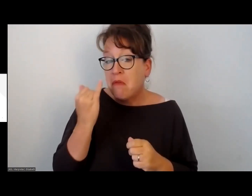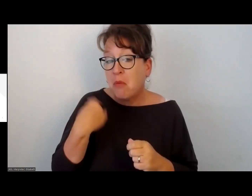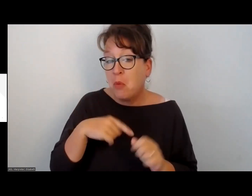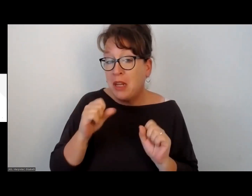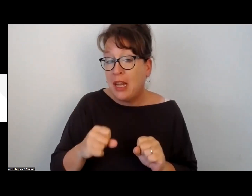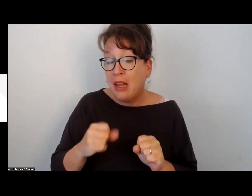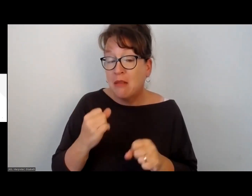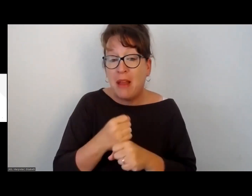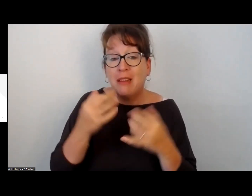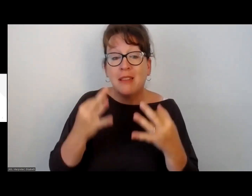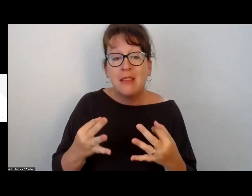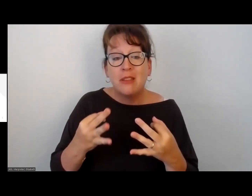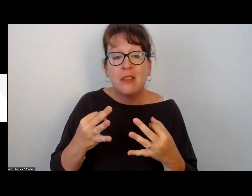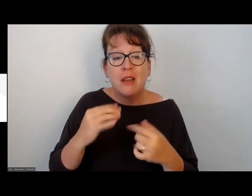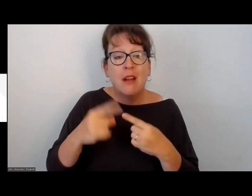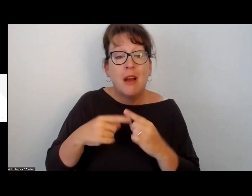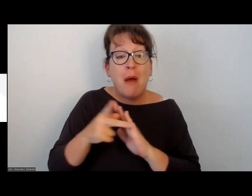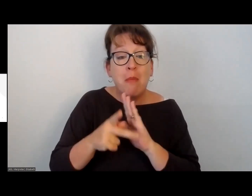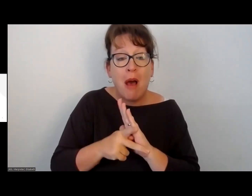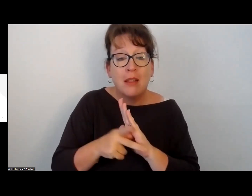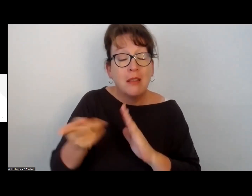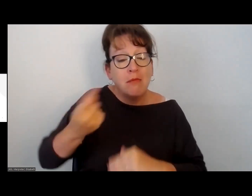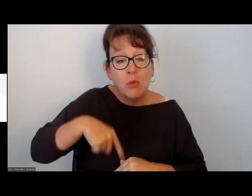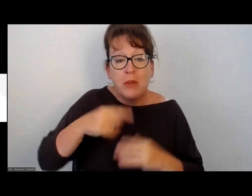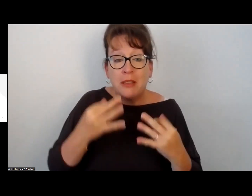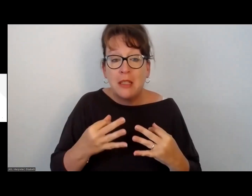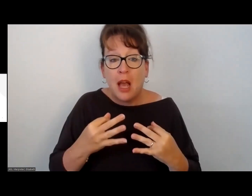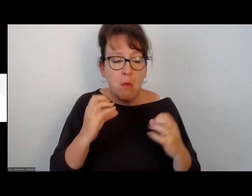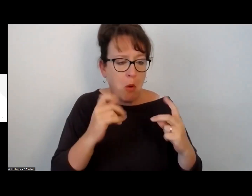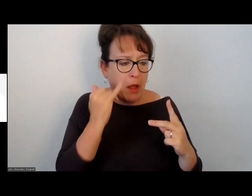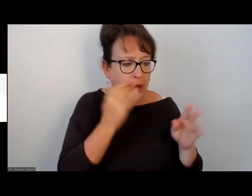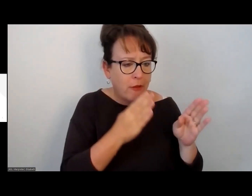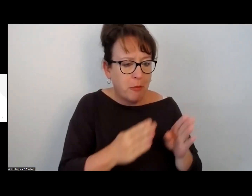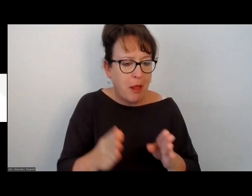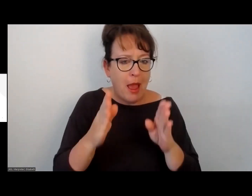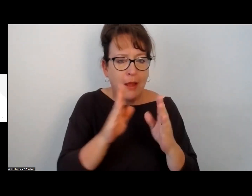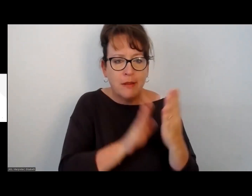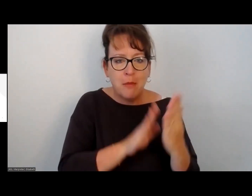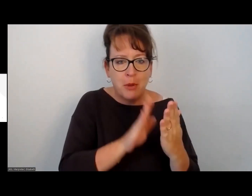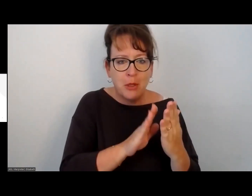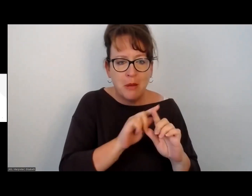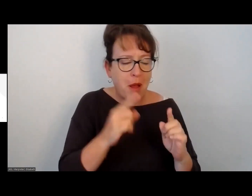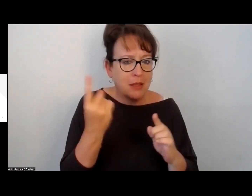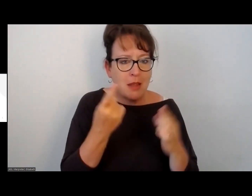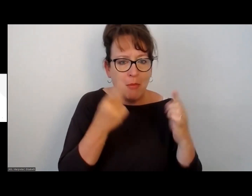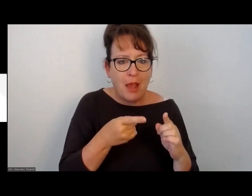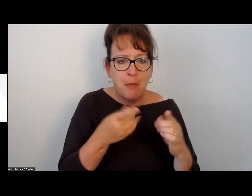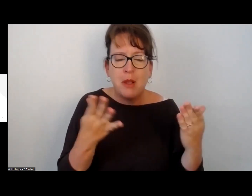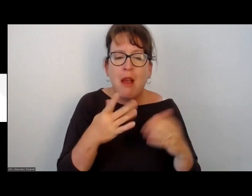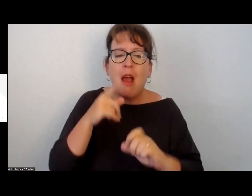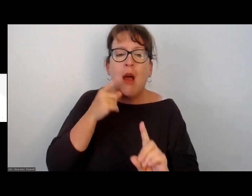where, within a certain time frame where we find out for sure that the resources are there,